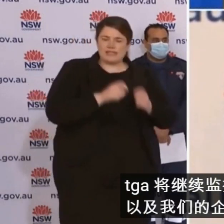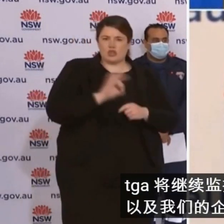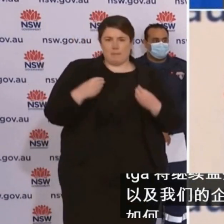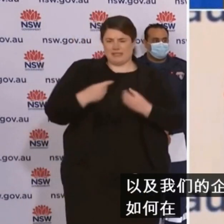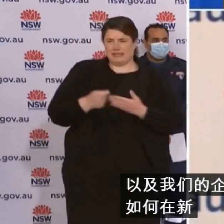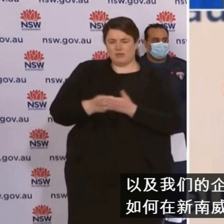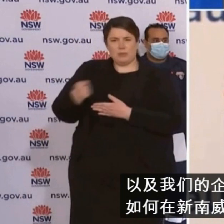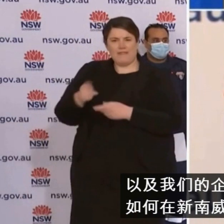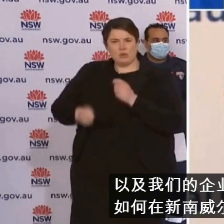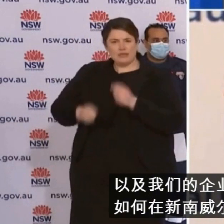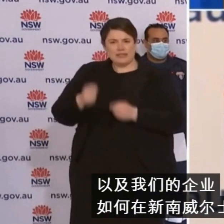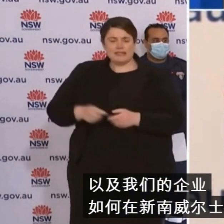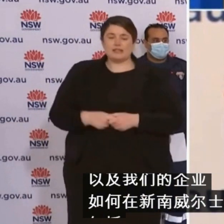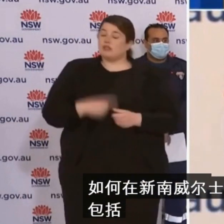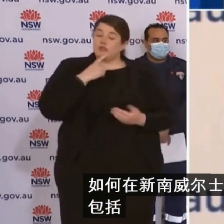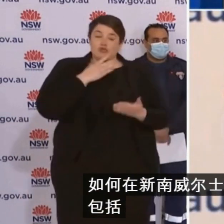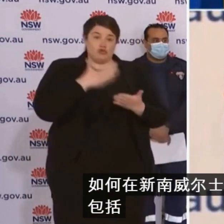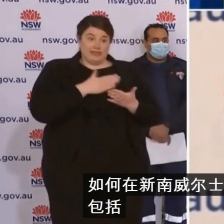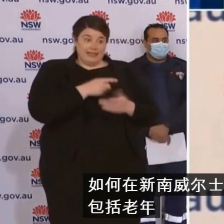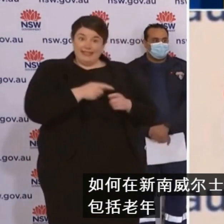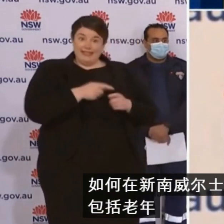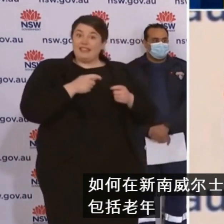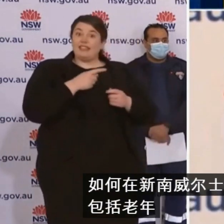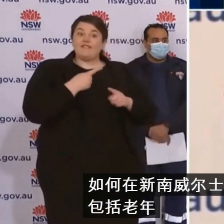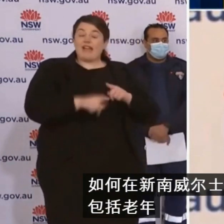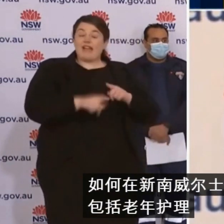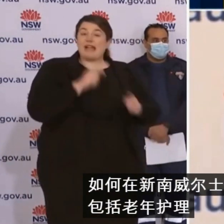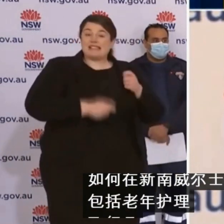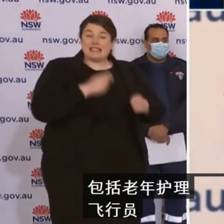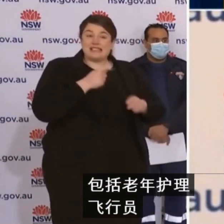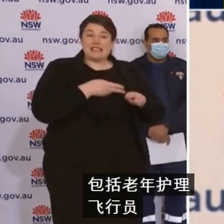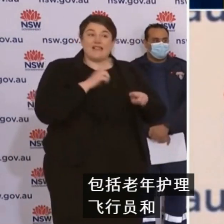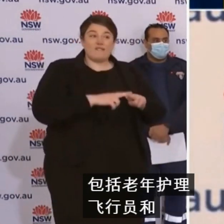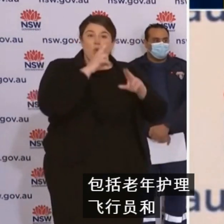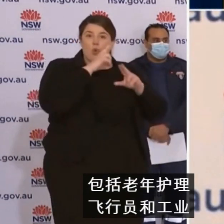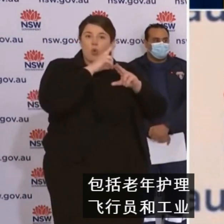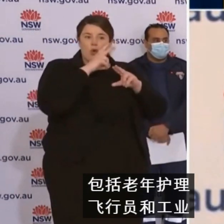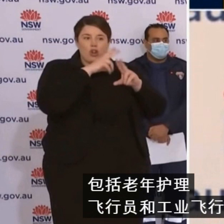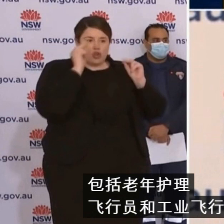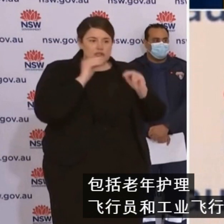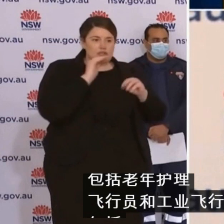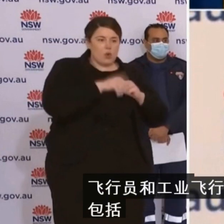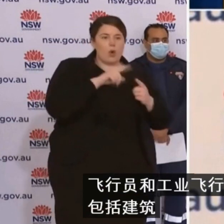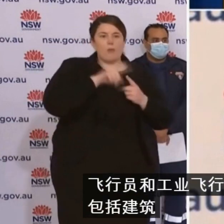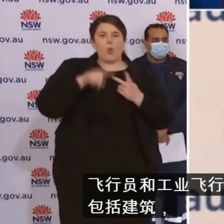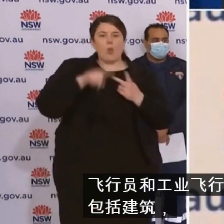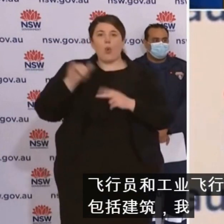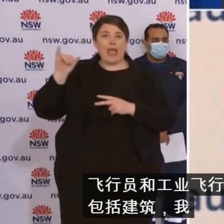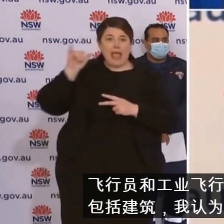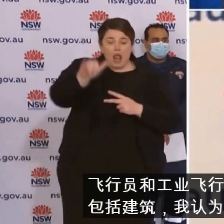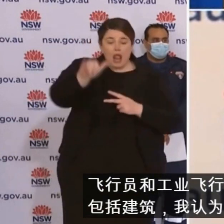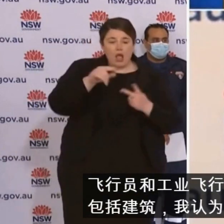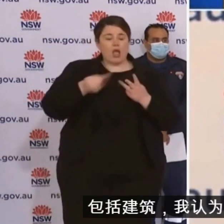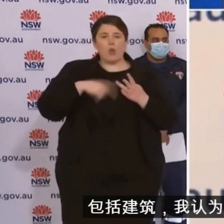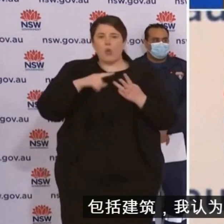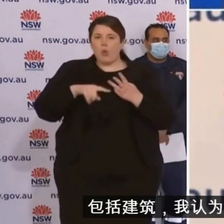businesses, how the rat testing rollout in New South Wales is going, including aged care pilots and the pilots in industry, including construction,